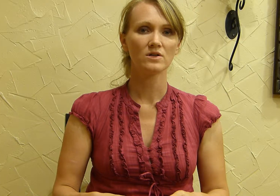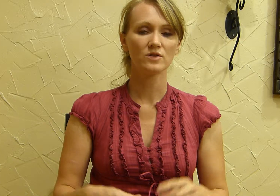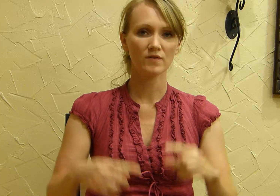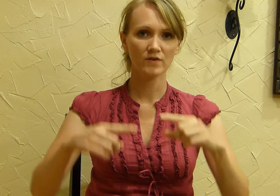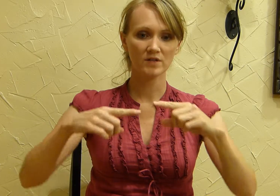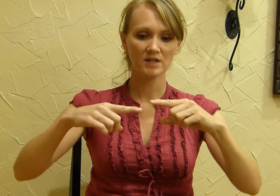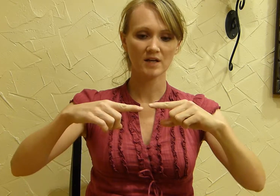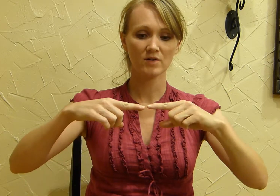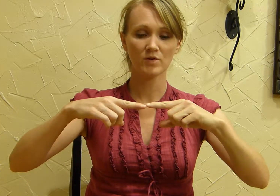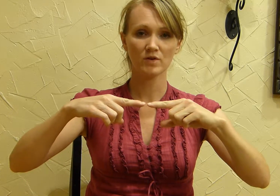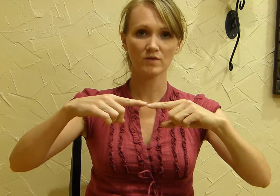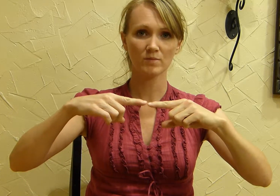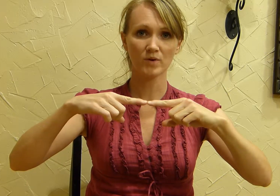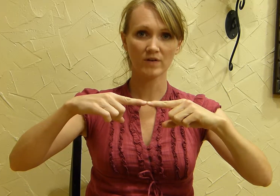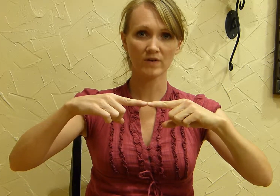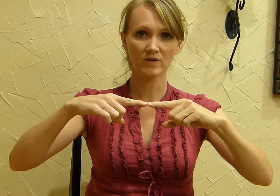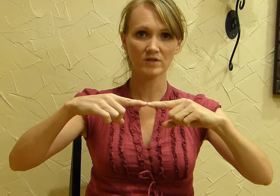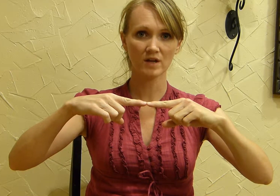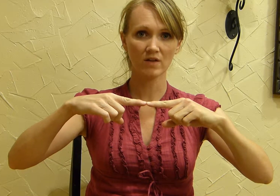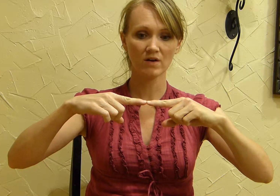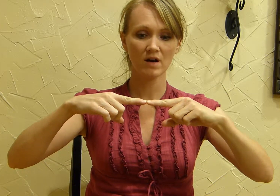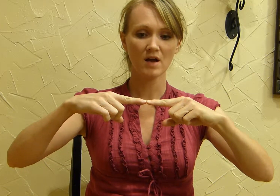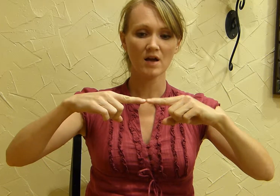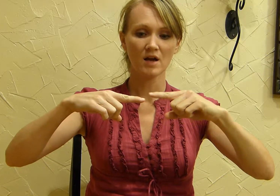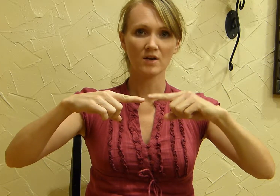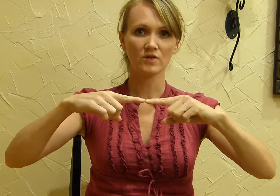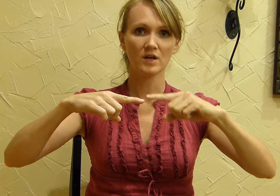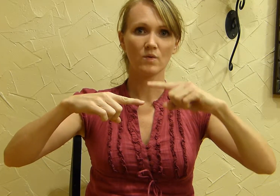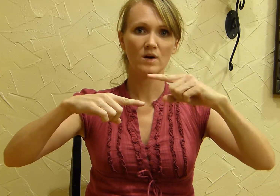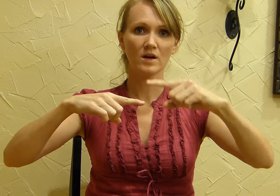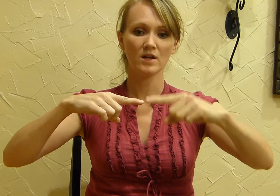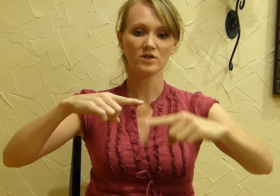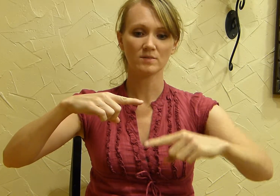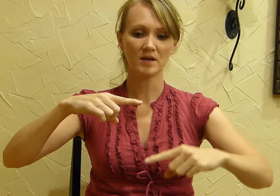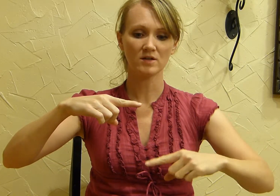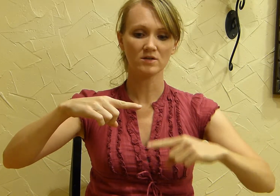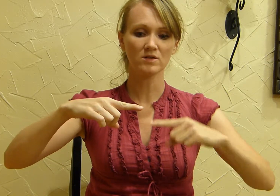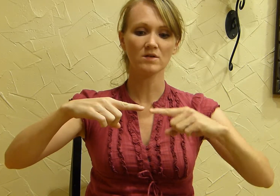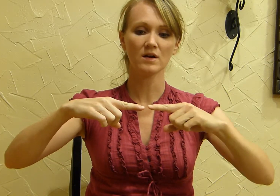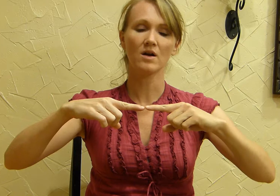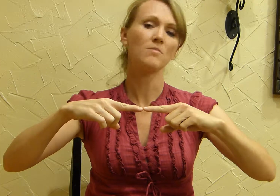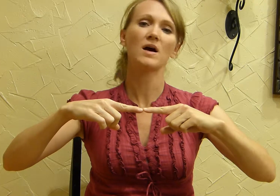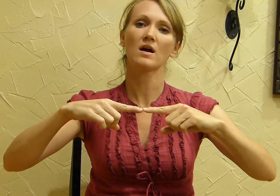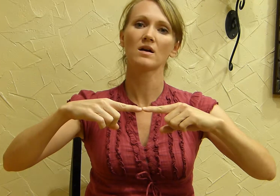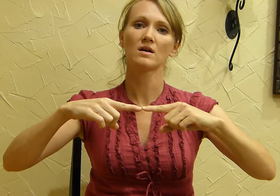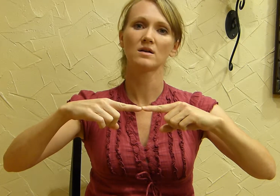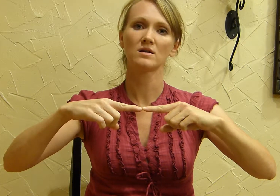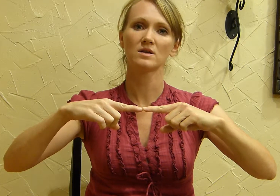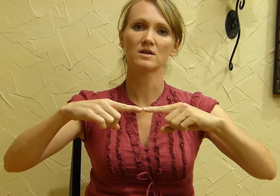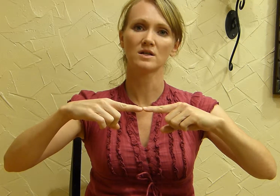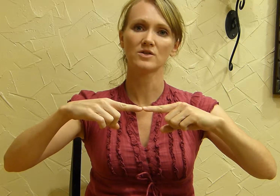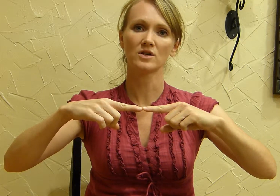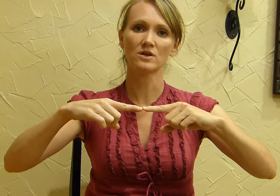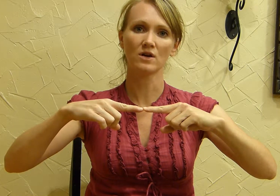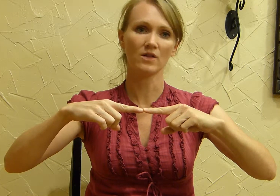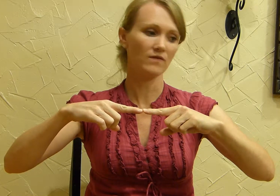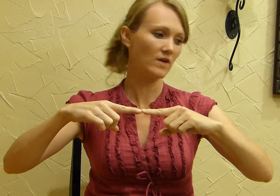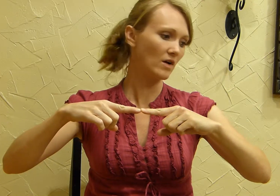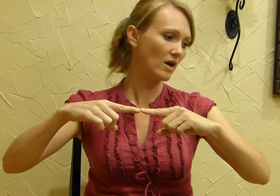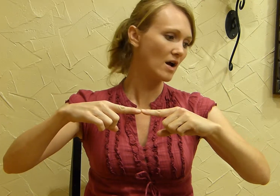So the first sign, you put your pointer fingers together and you take one and just make a circle and come back to touching your other finger.